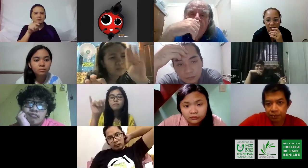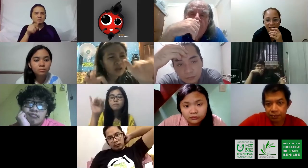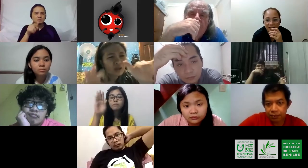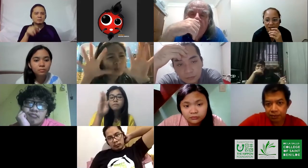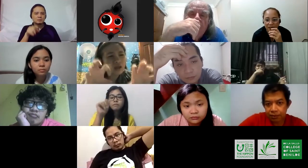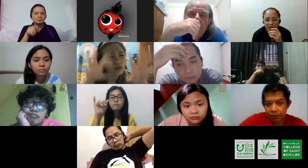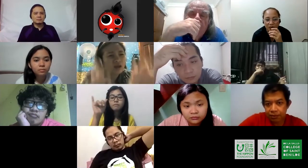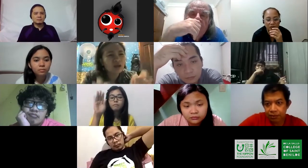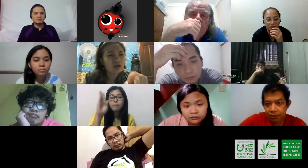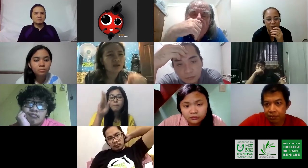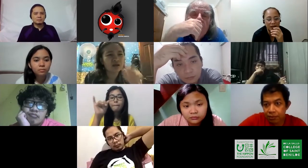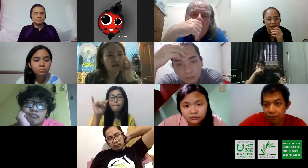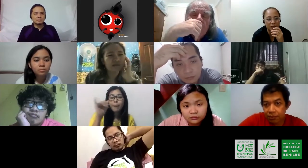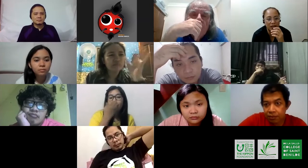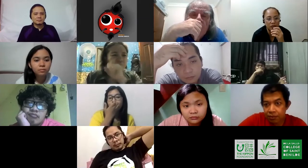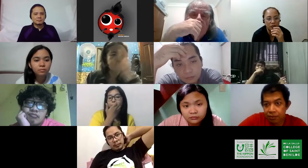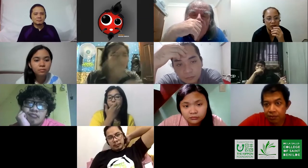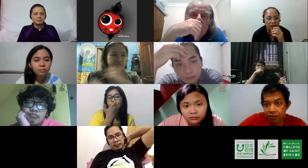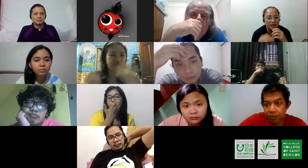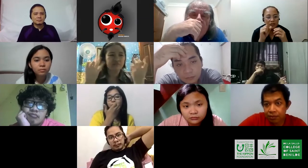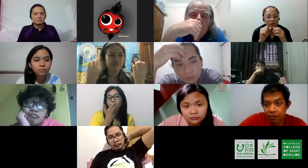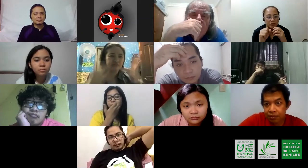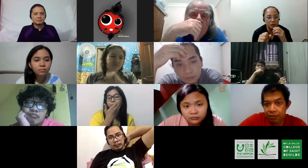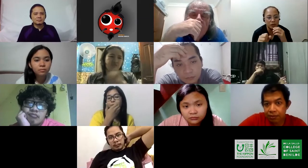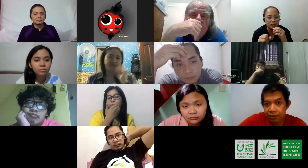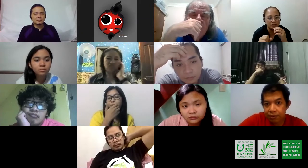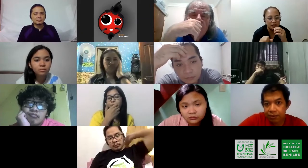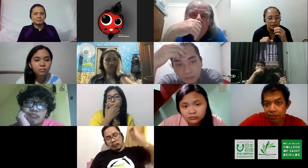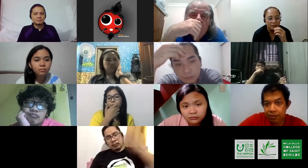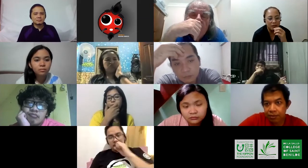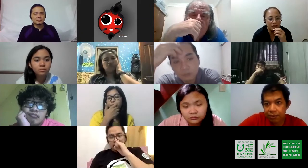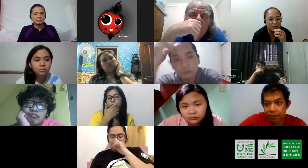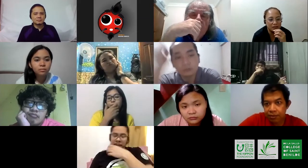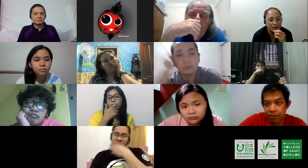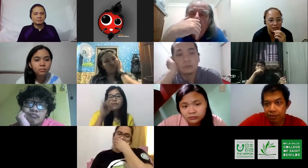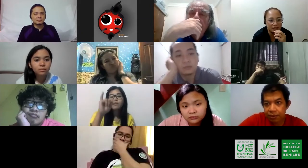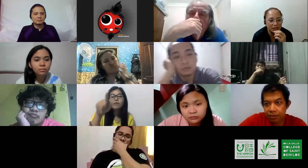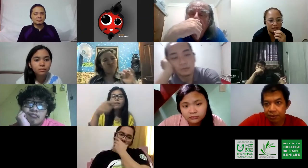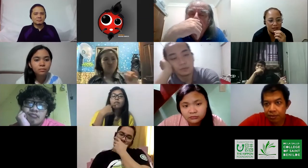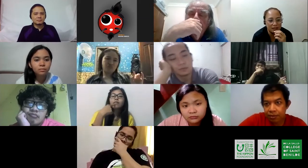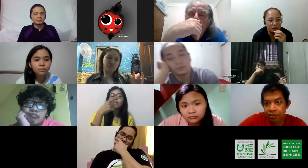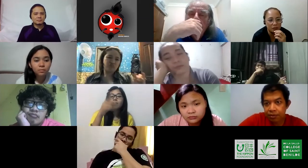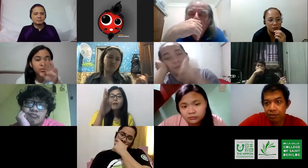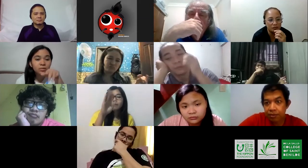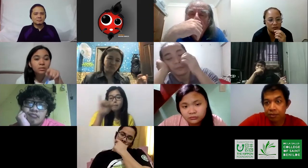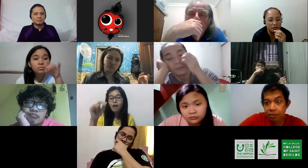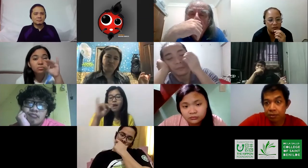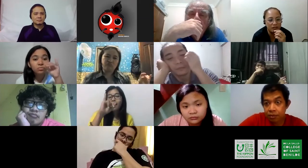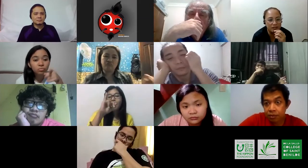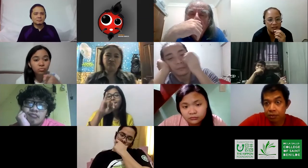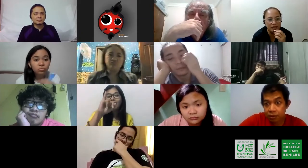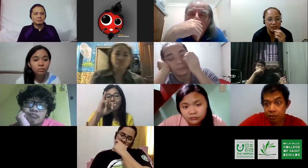The video, Sir Bai, can we do the refresh rates? Because you keep on freezing. That's